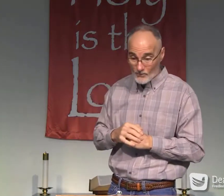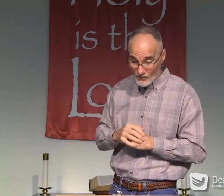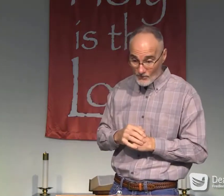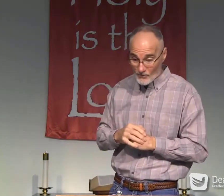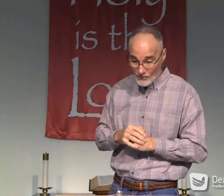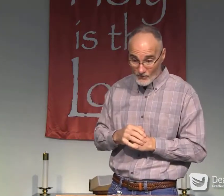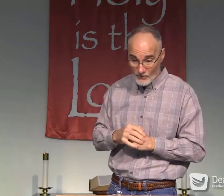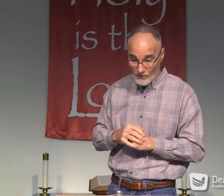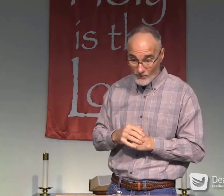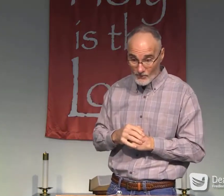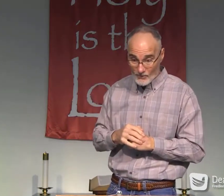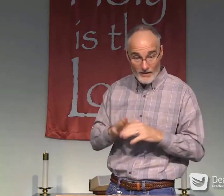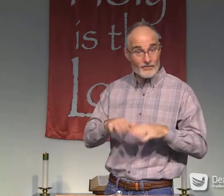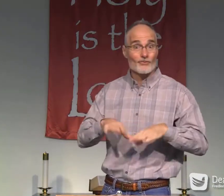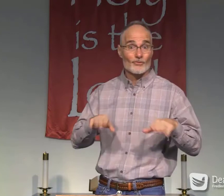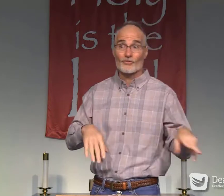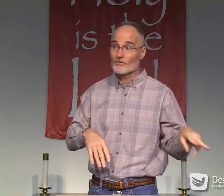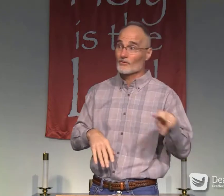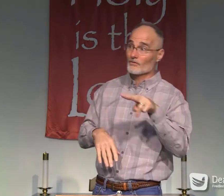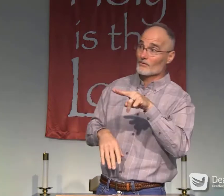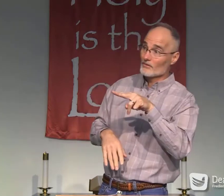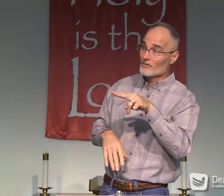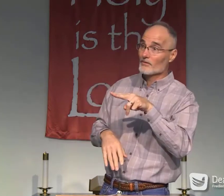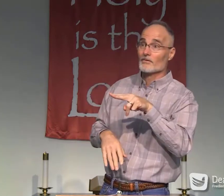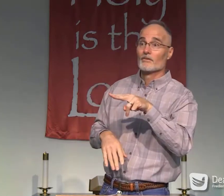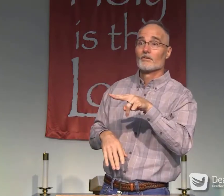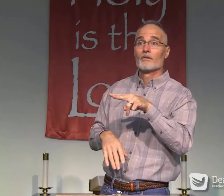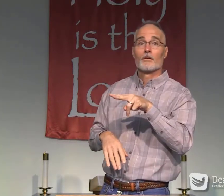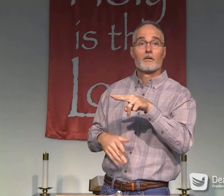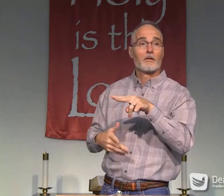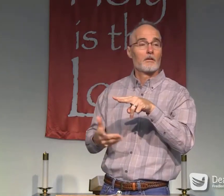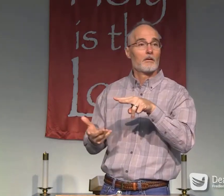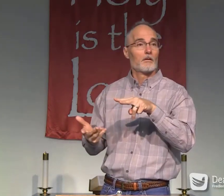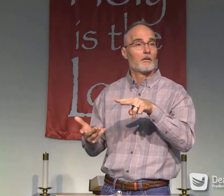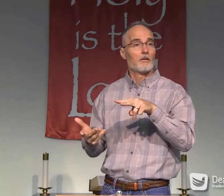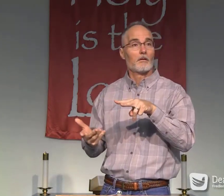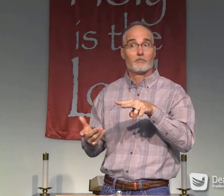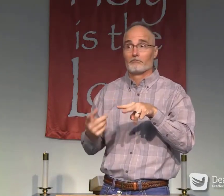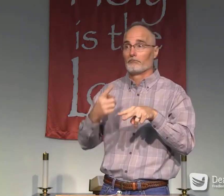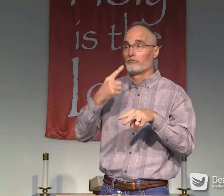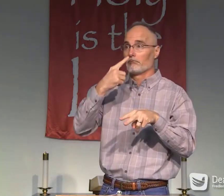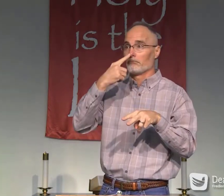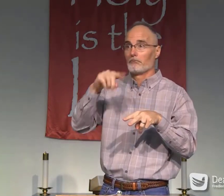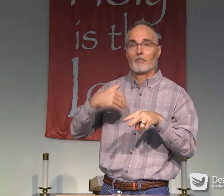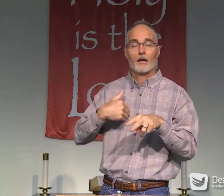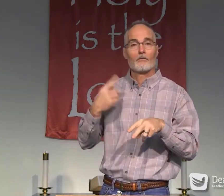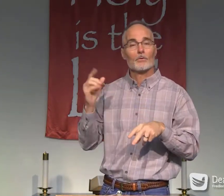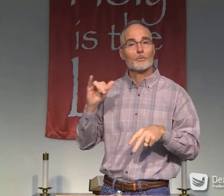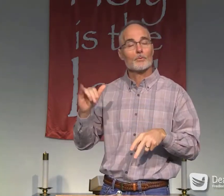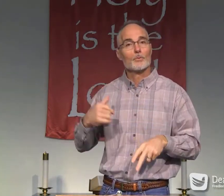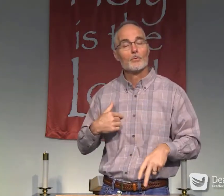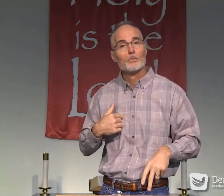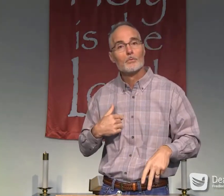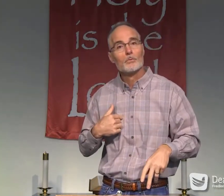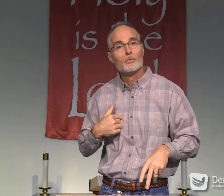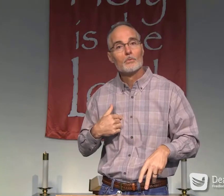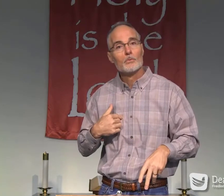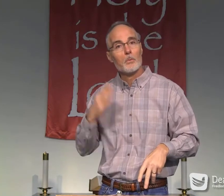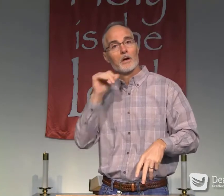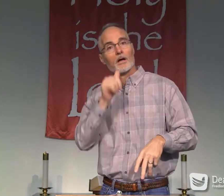What did they get? The most recent iPhone. And your kids look at that, right? And they say, well, I want one